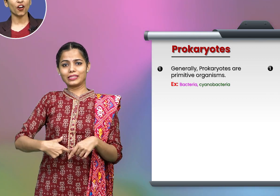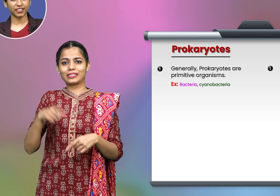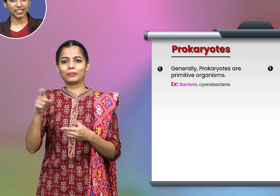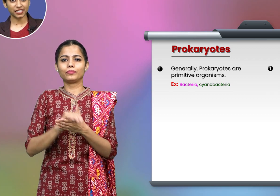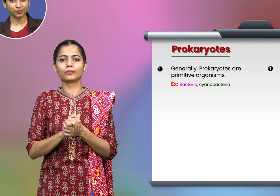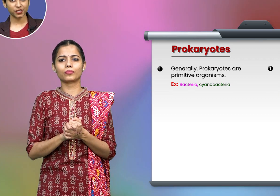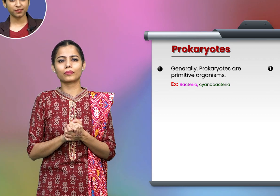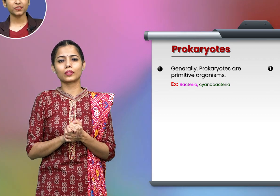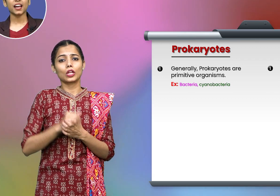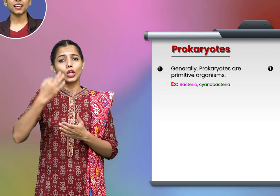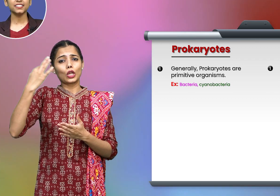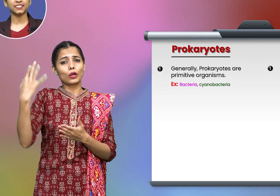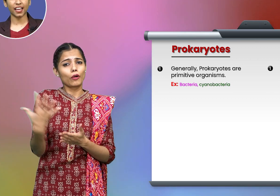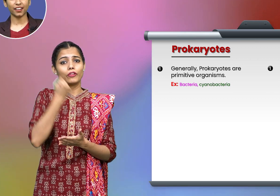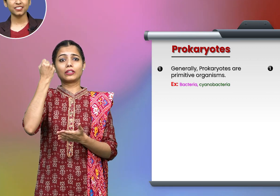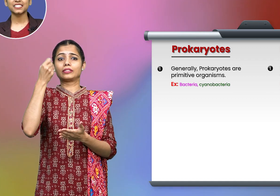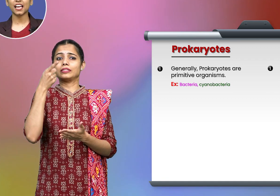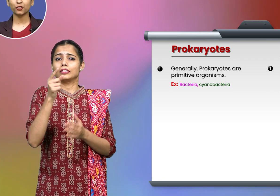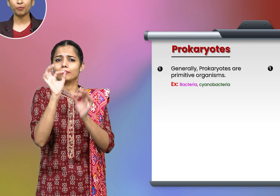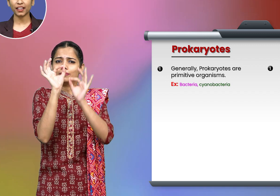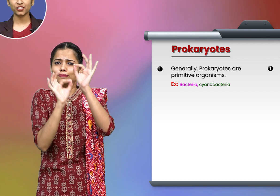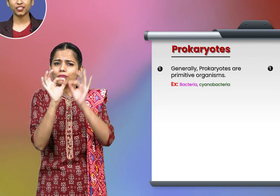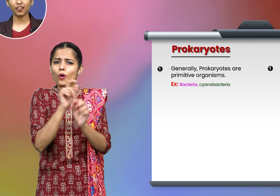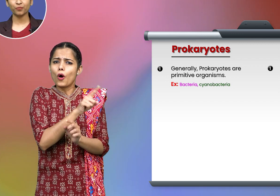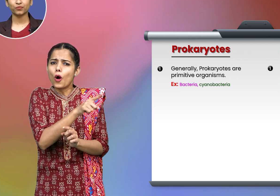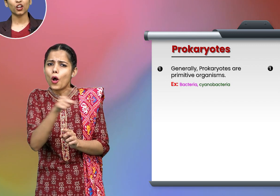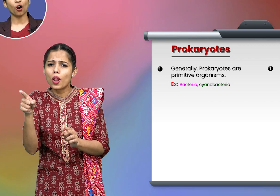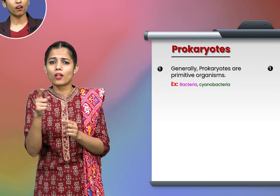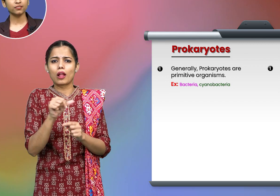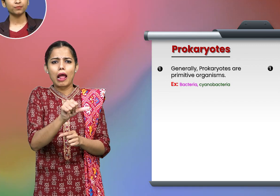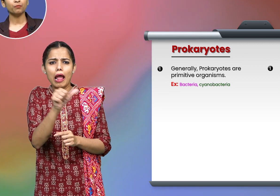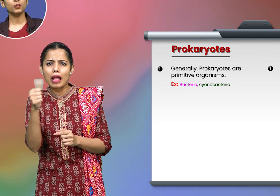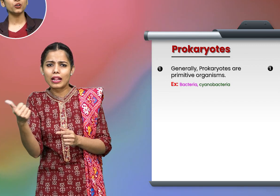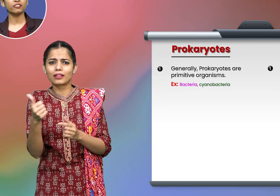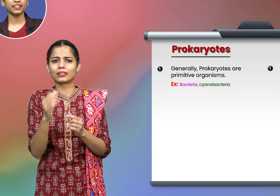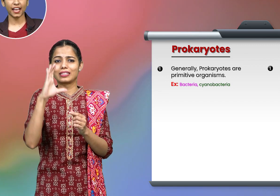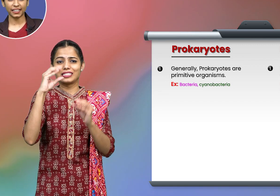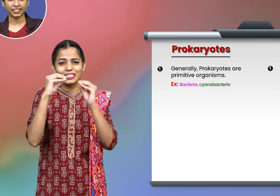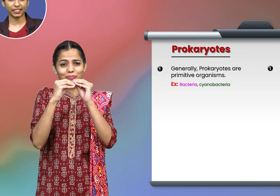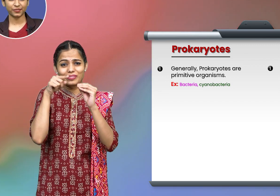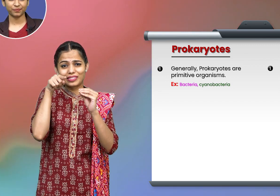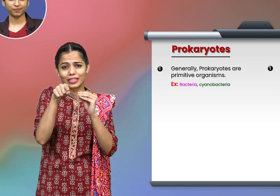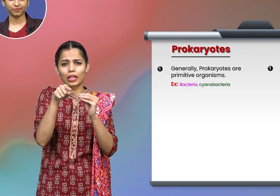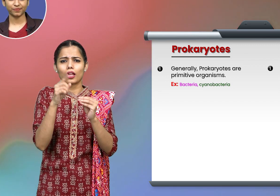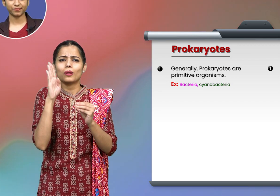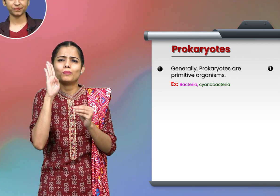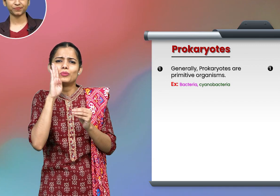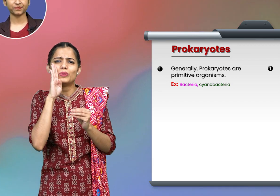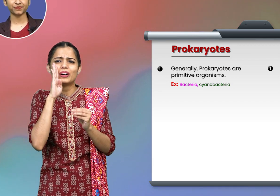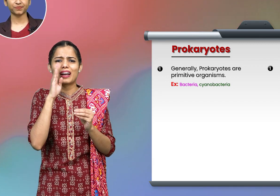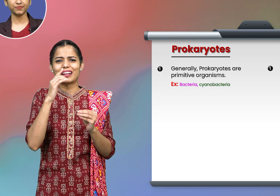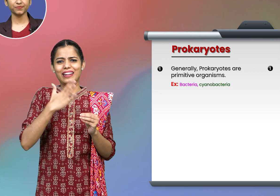all organisms other than cyanobacteria or blue-green algae.